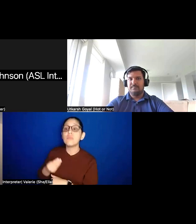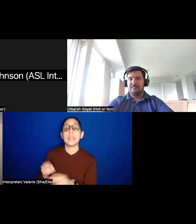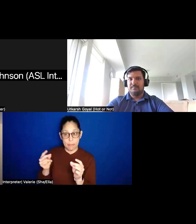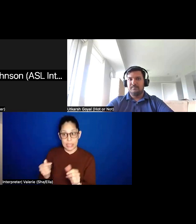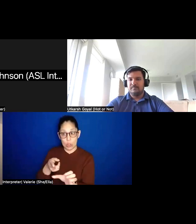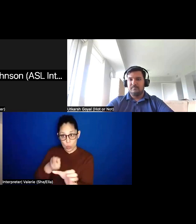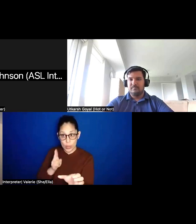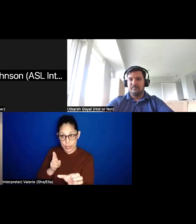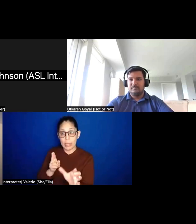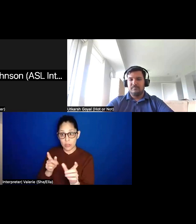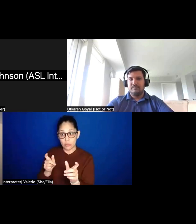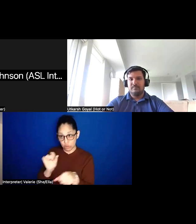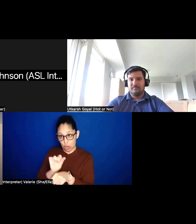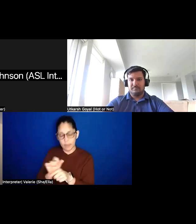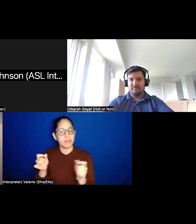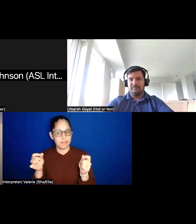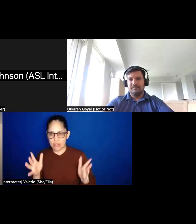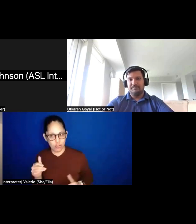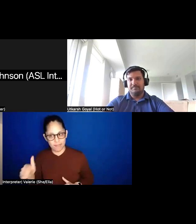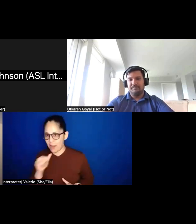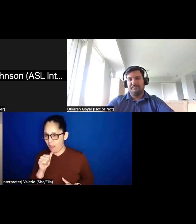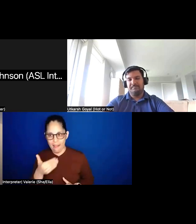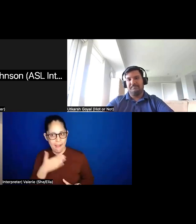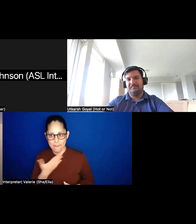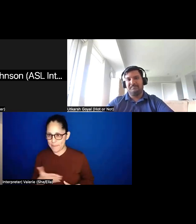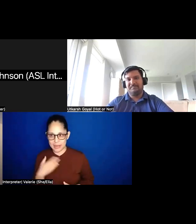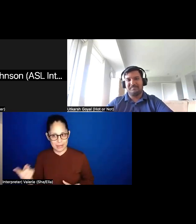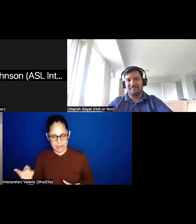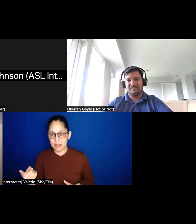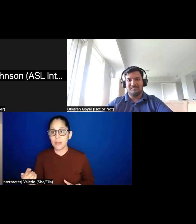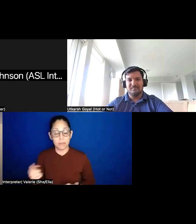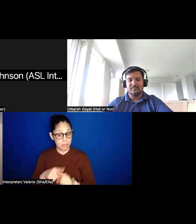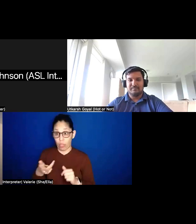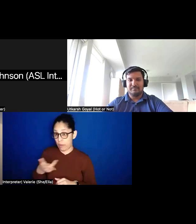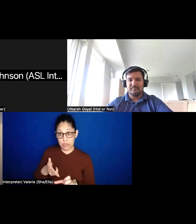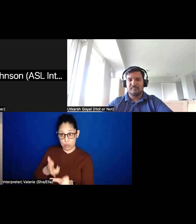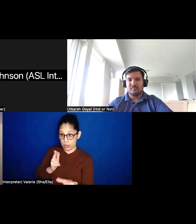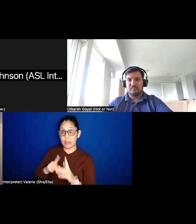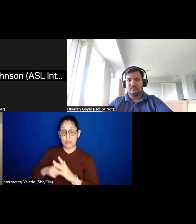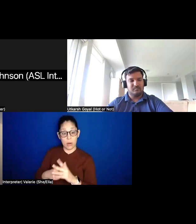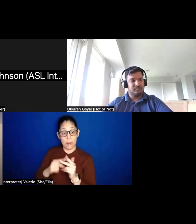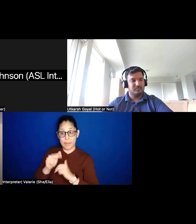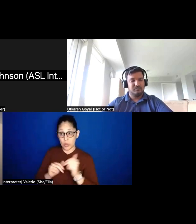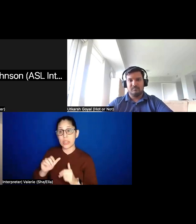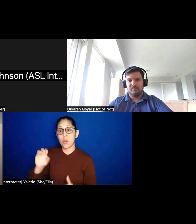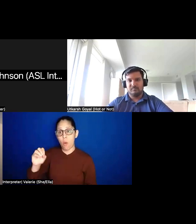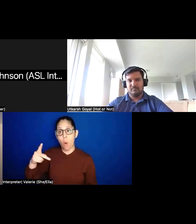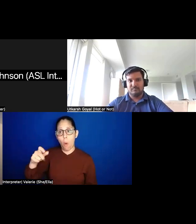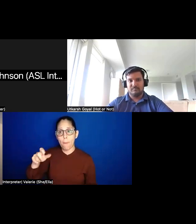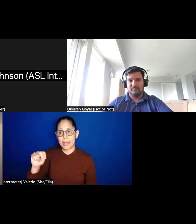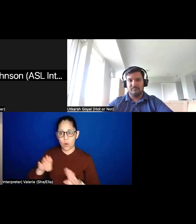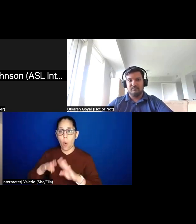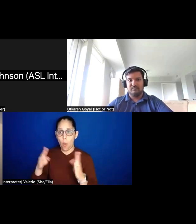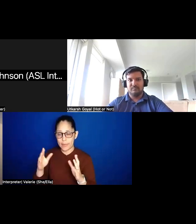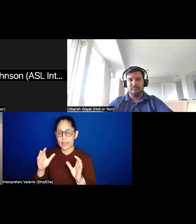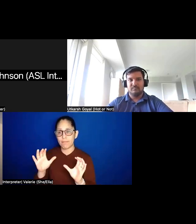Our manager was not happy. And we started building OpenChat. And I think in terms